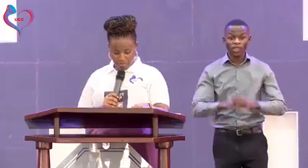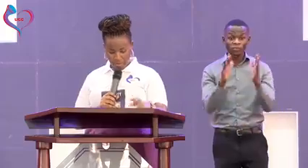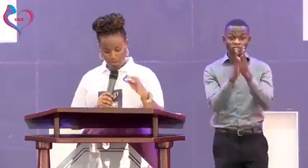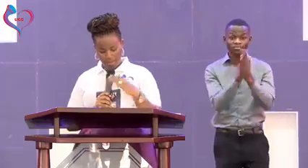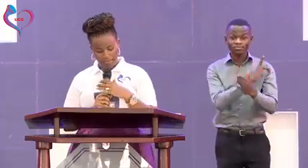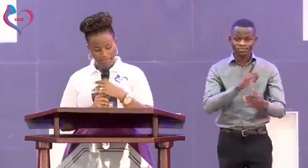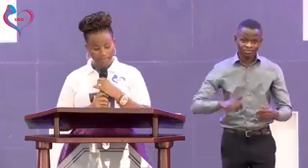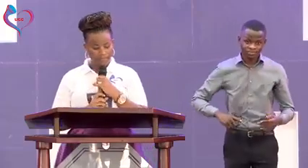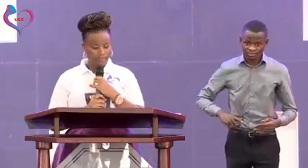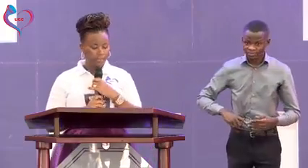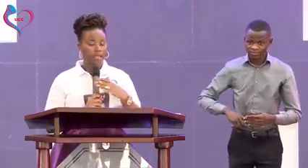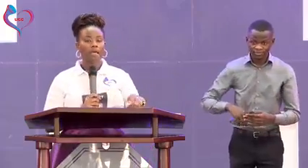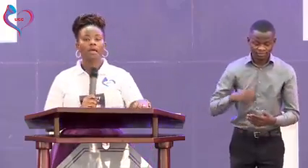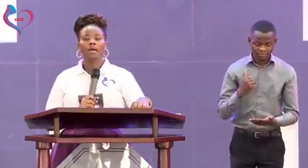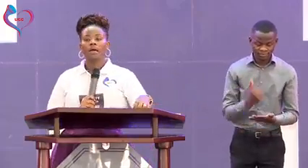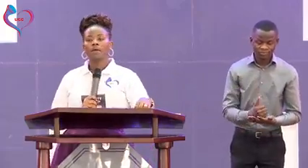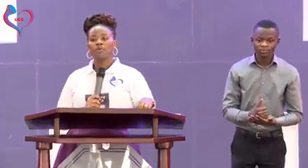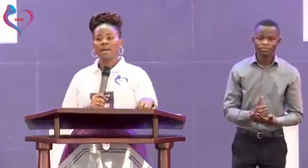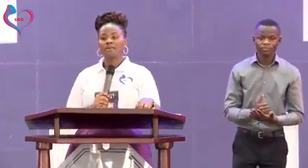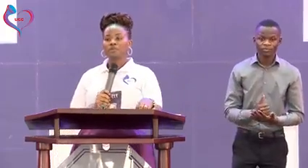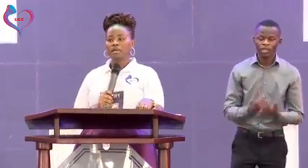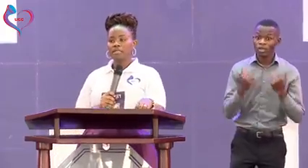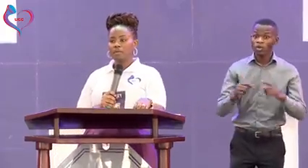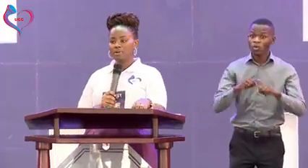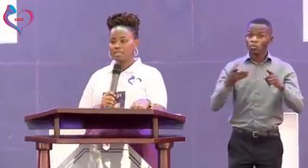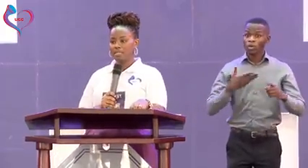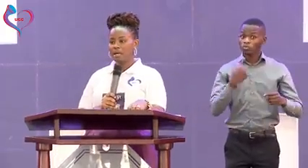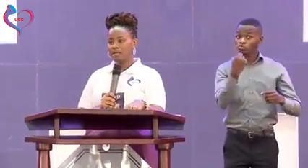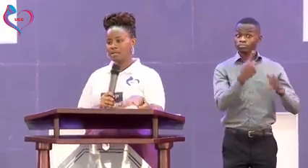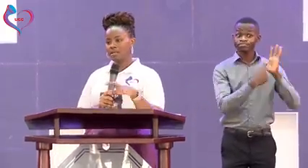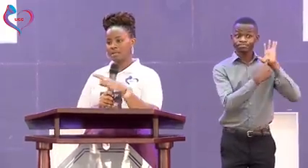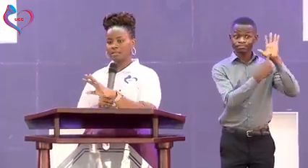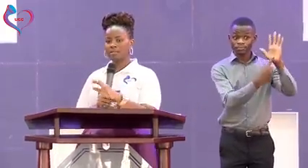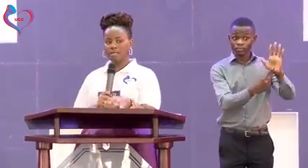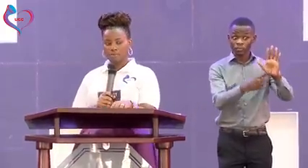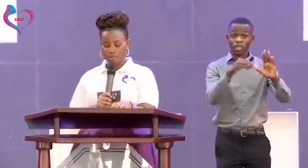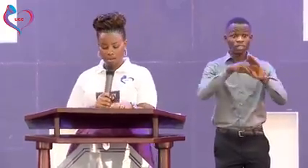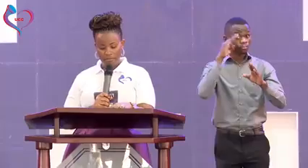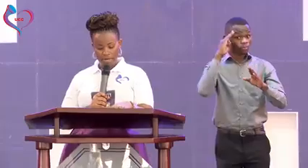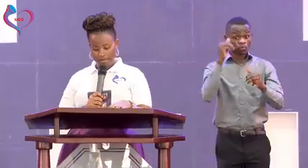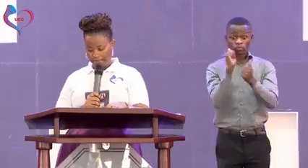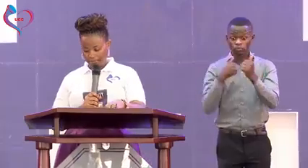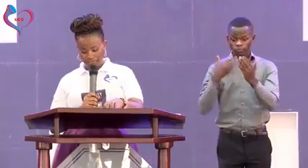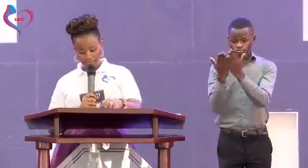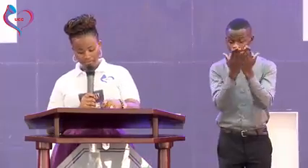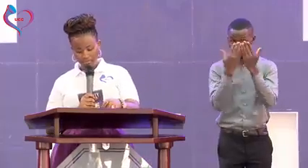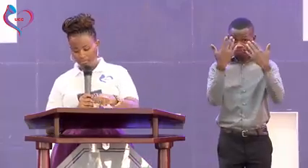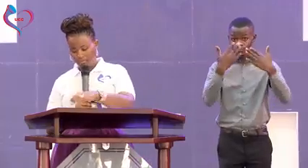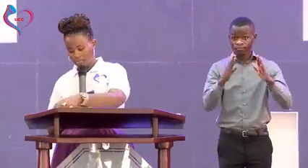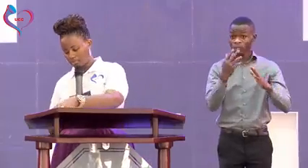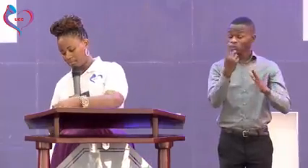Praise the name of the Lord. We have two examples in the texts that we have read.